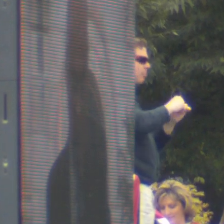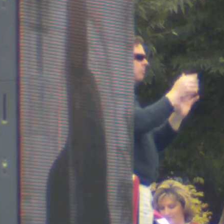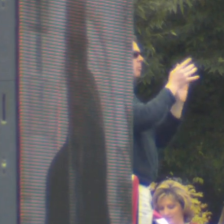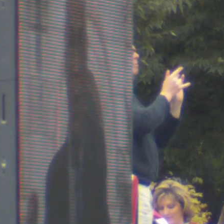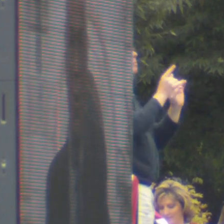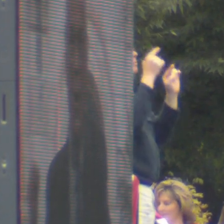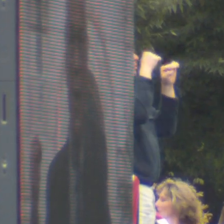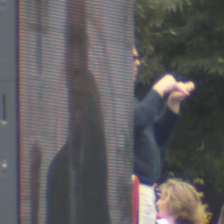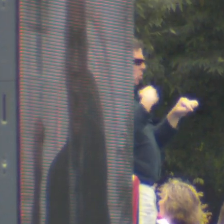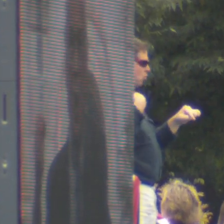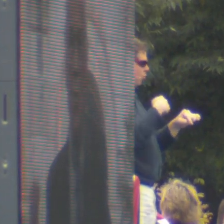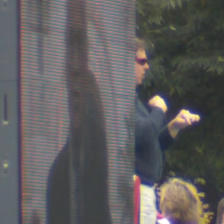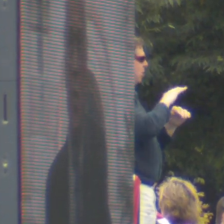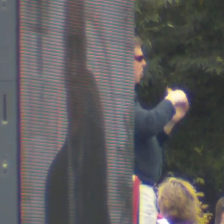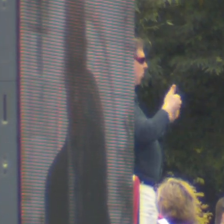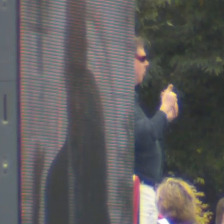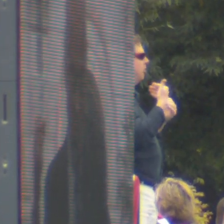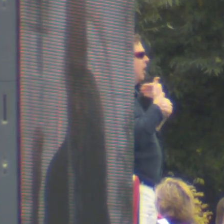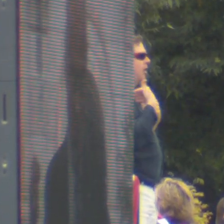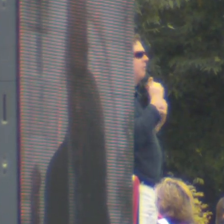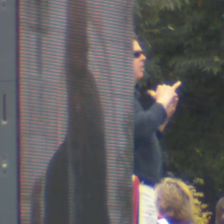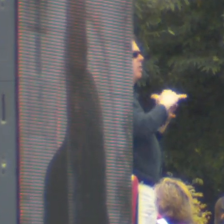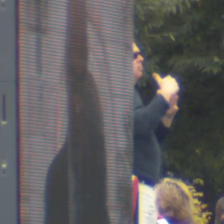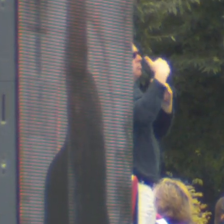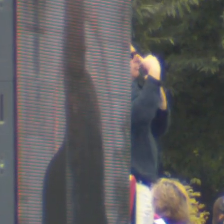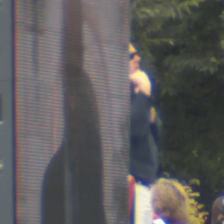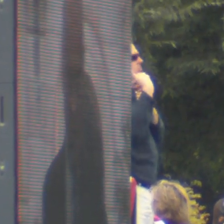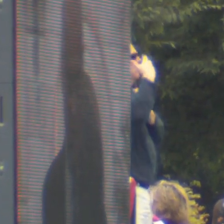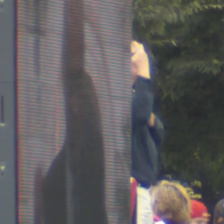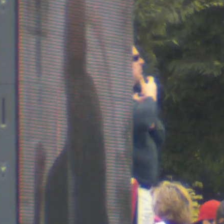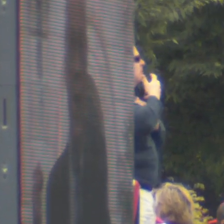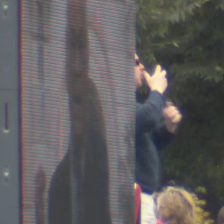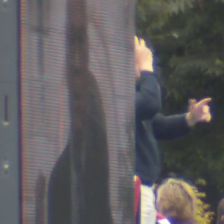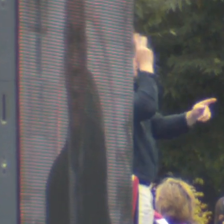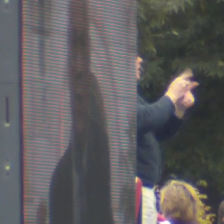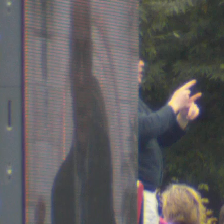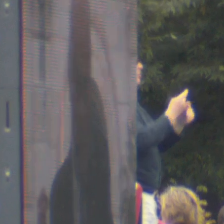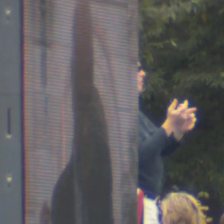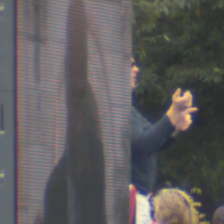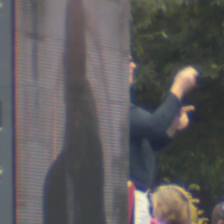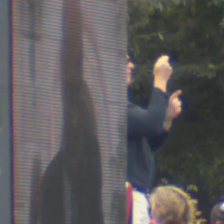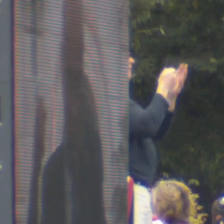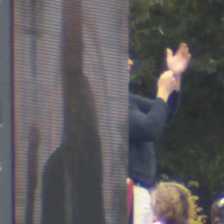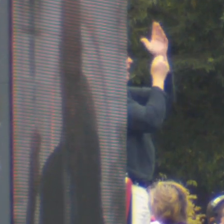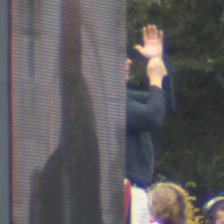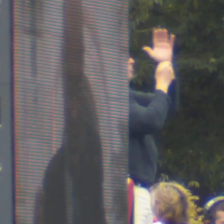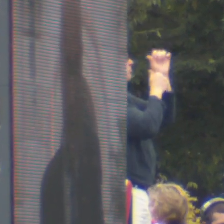remember that we all have the awesome responsibility to keep the flame of liberty